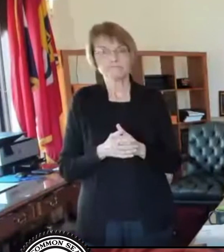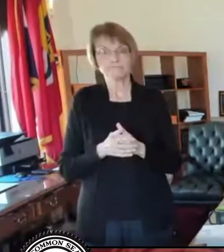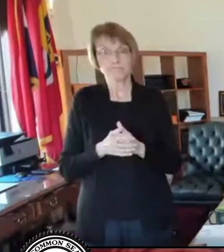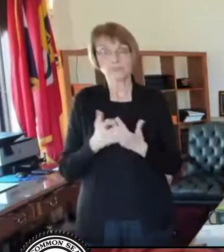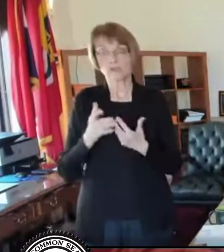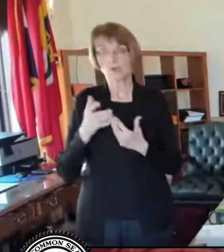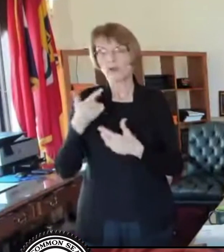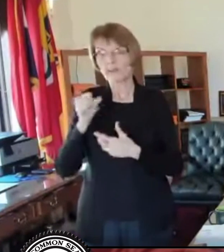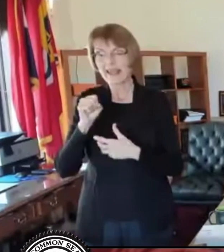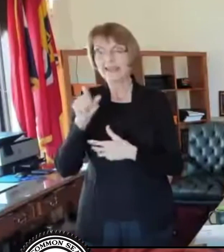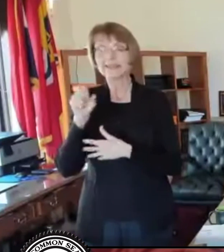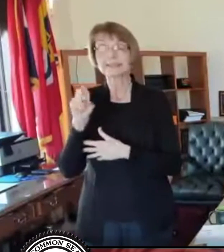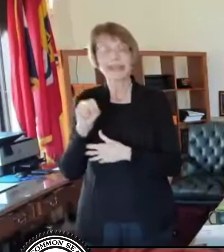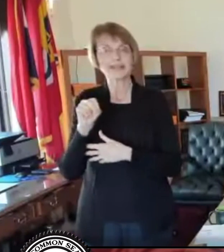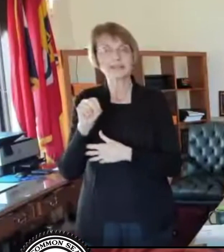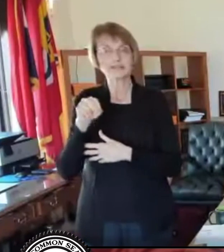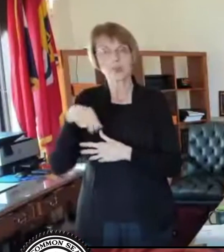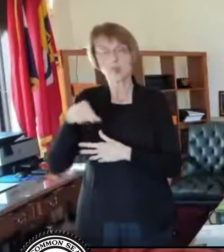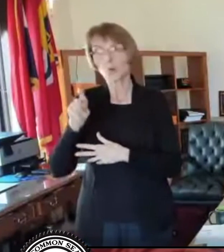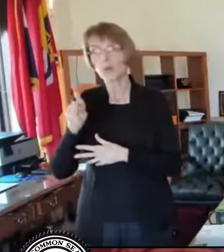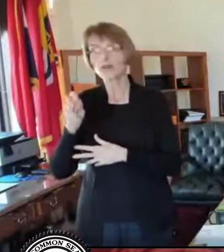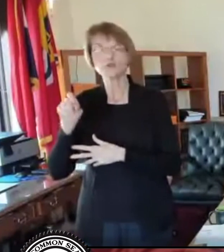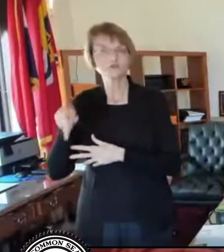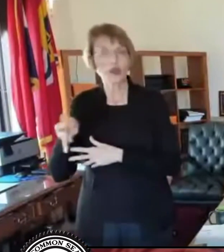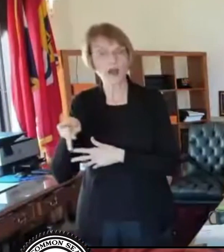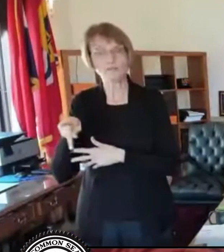quick shop should be wearing masks.